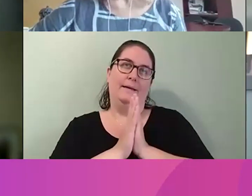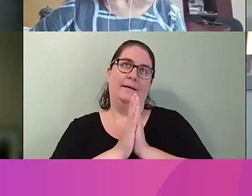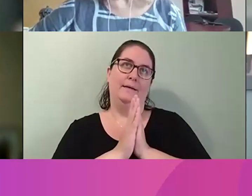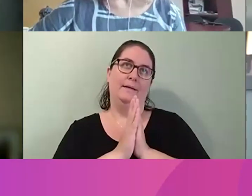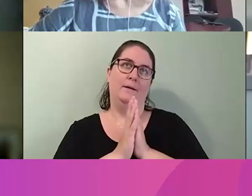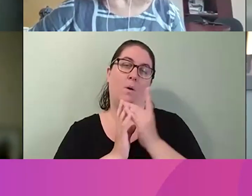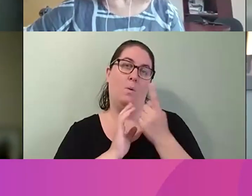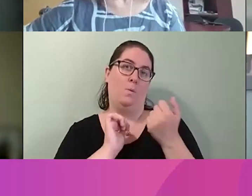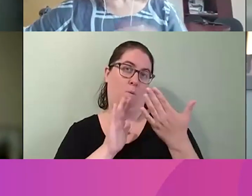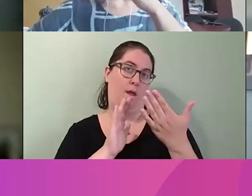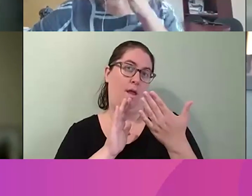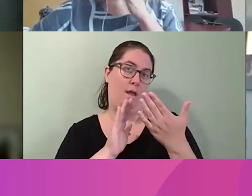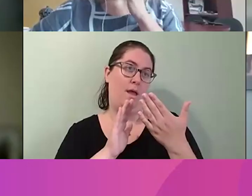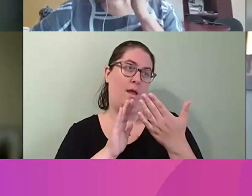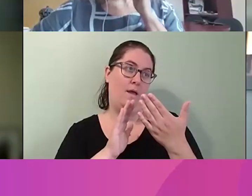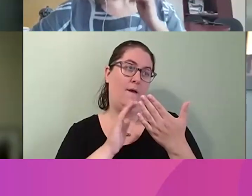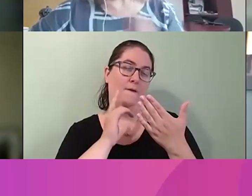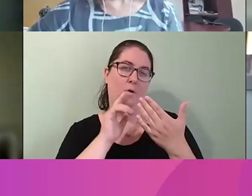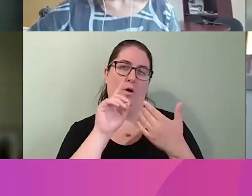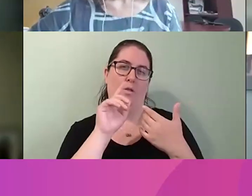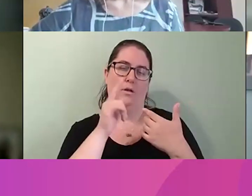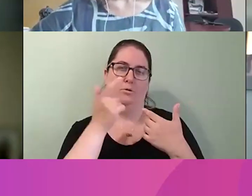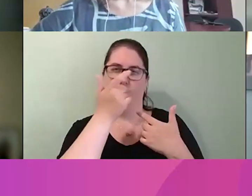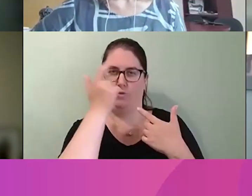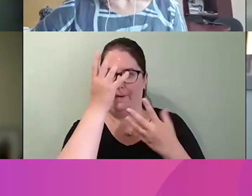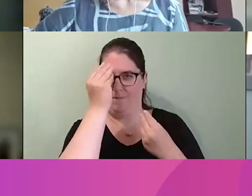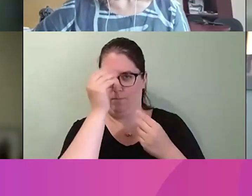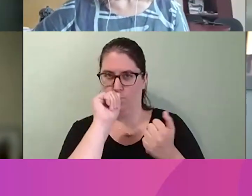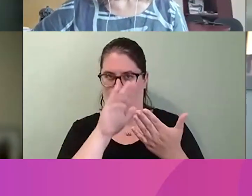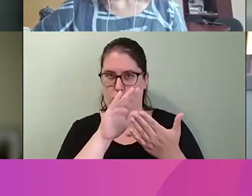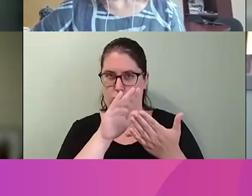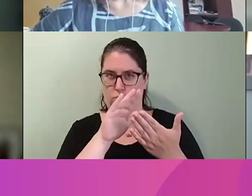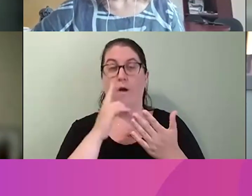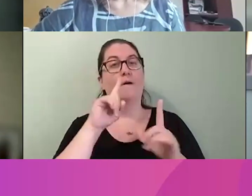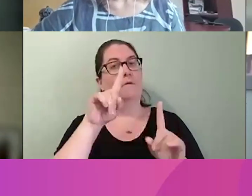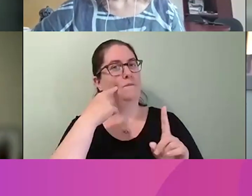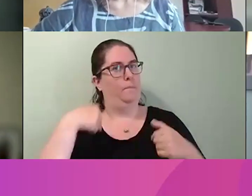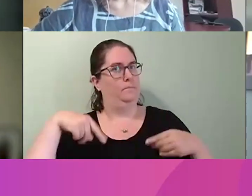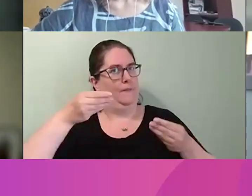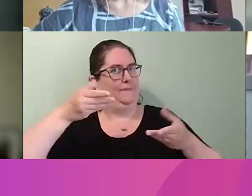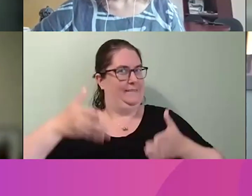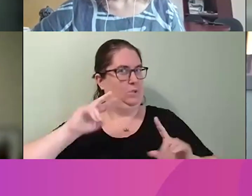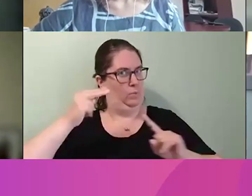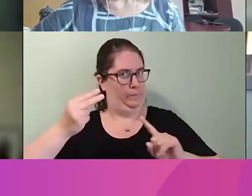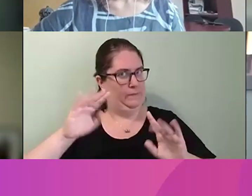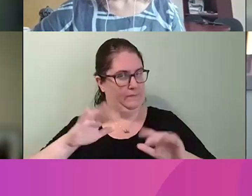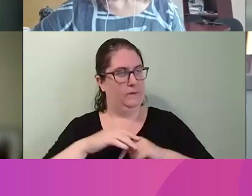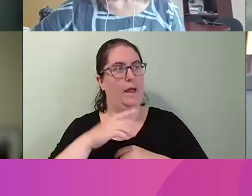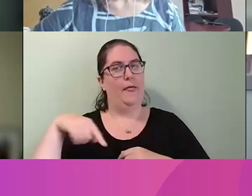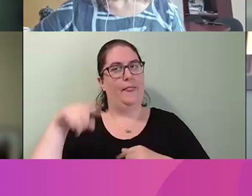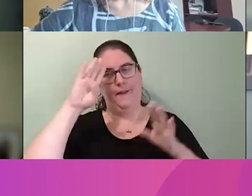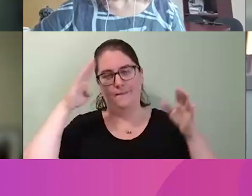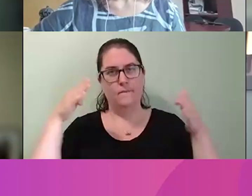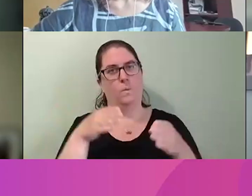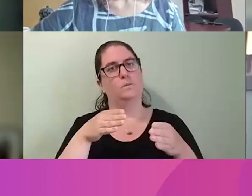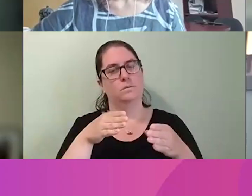that we did the trauma and violence informed approach I'm speaking sort of the facilitators working with the participants, they really focused